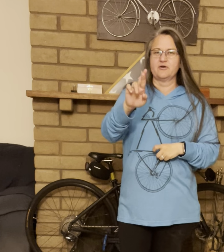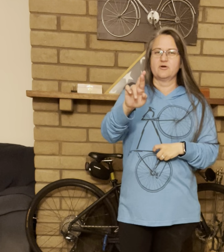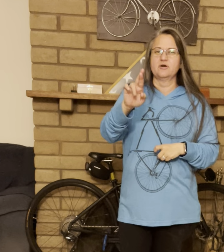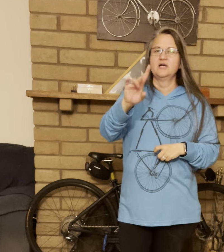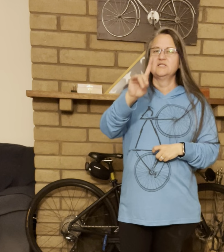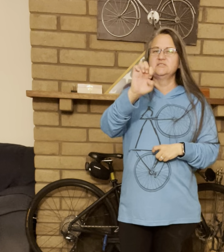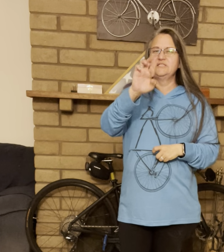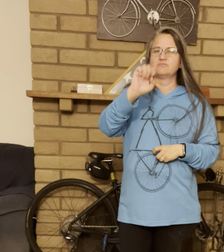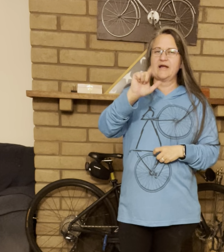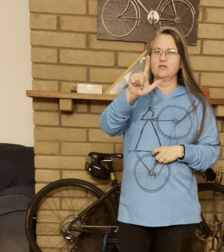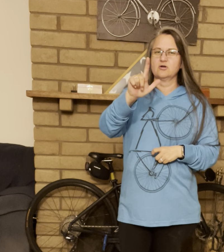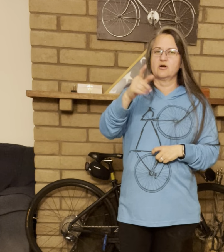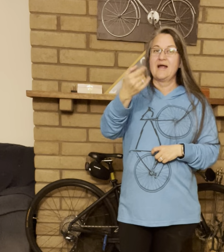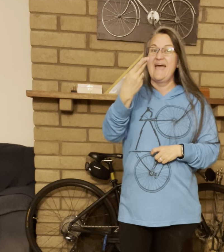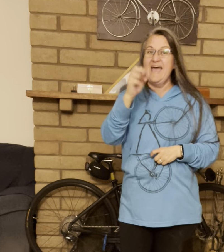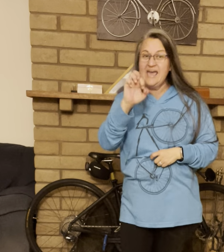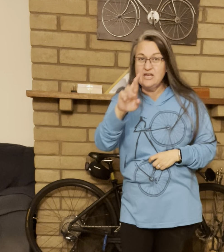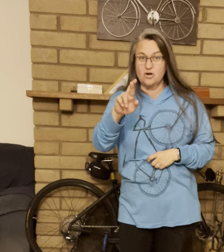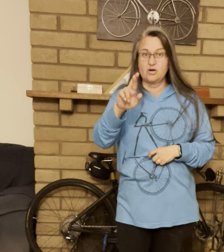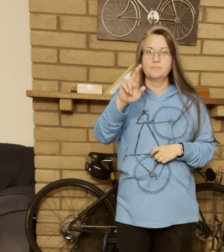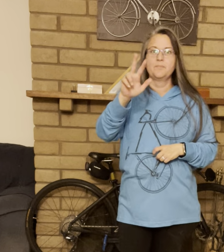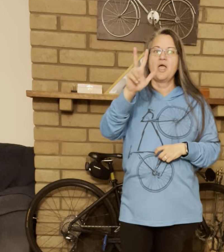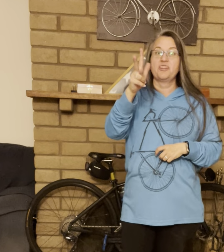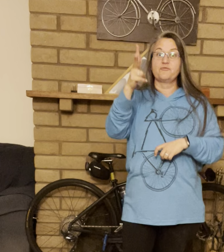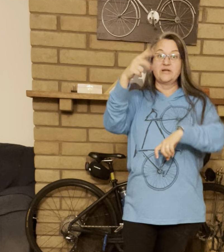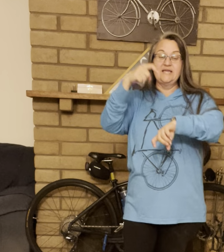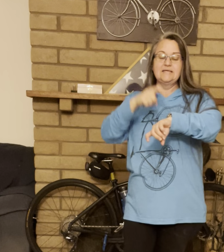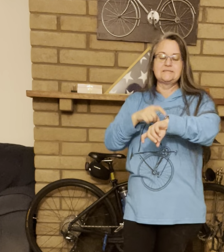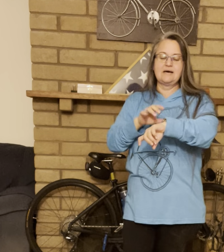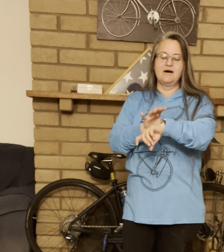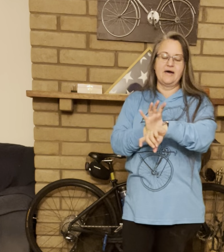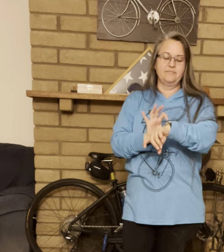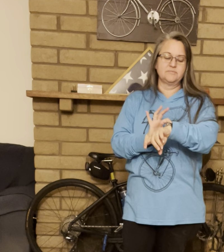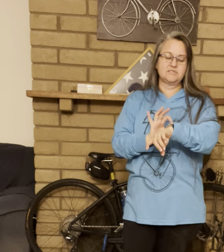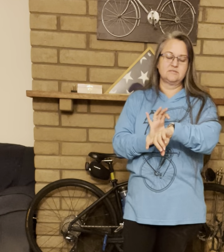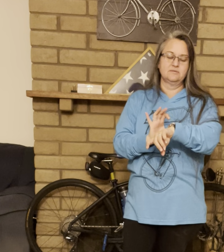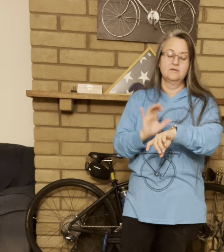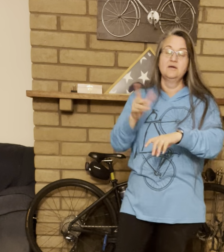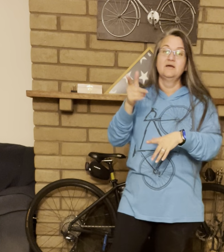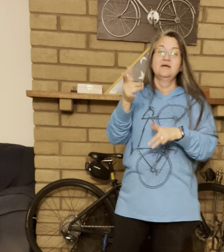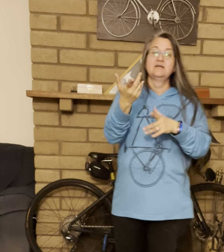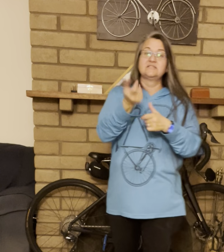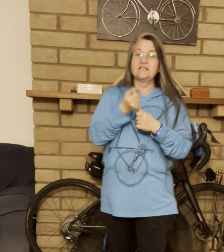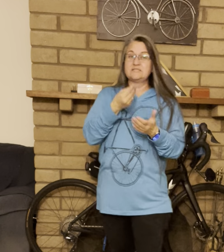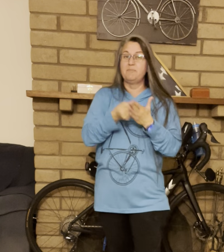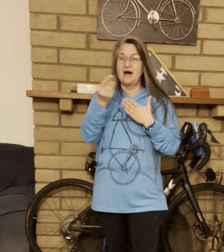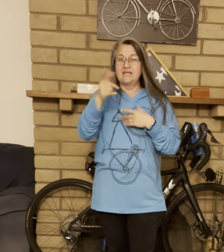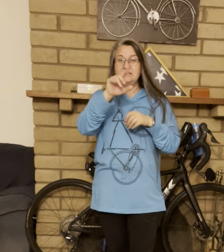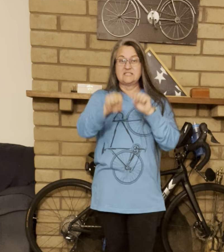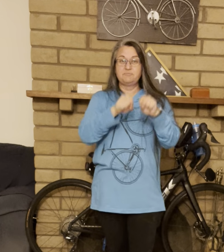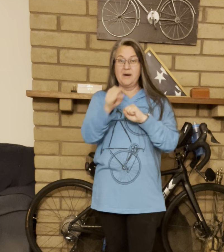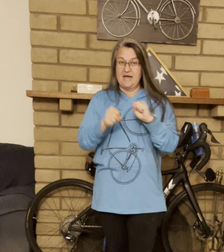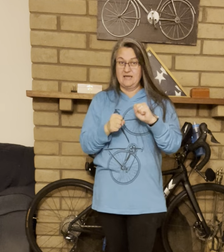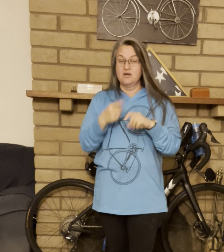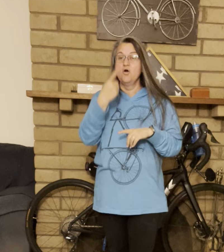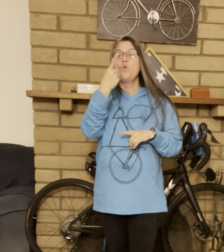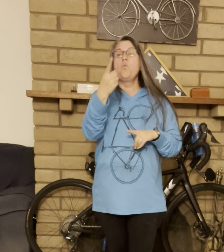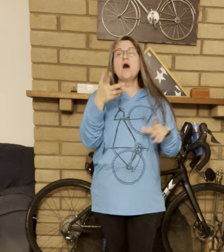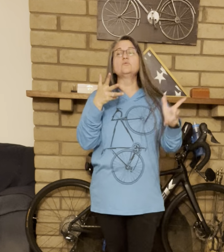rear derailleur hanger 3 times since buying this bike. One was